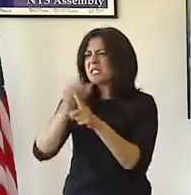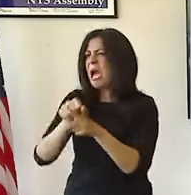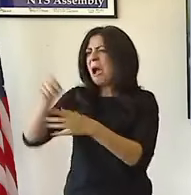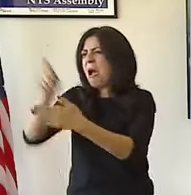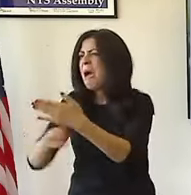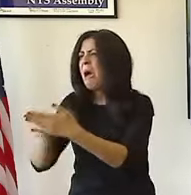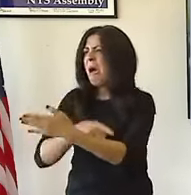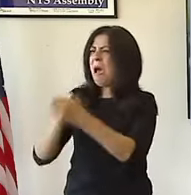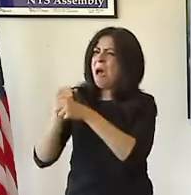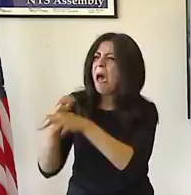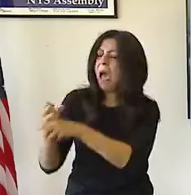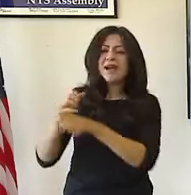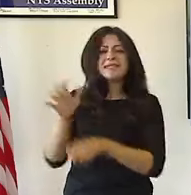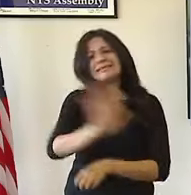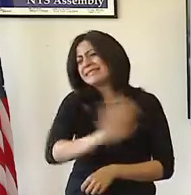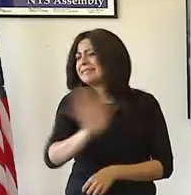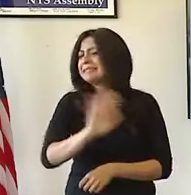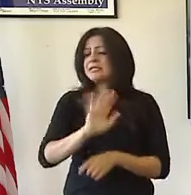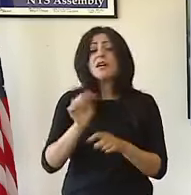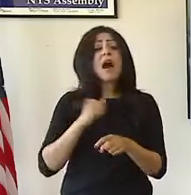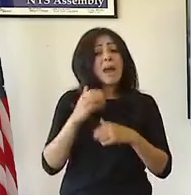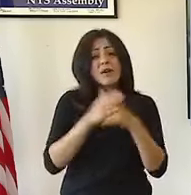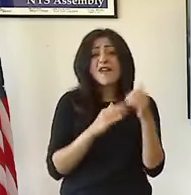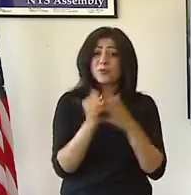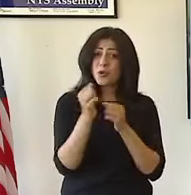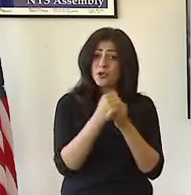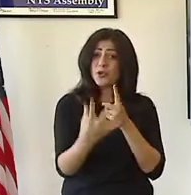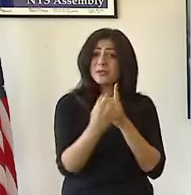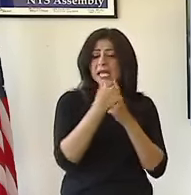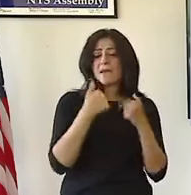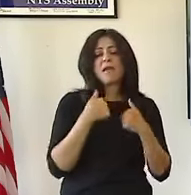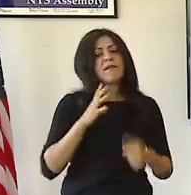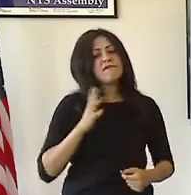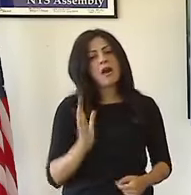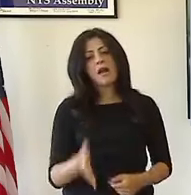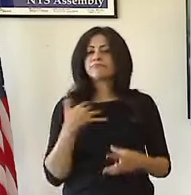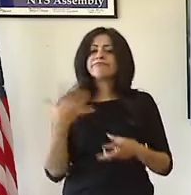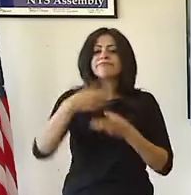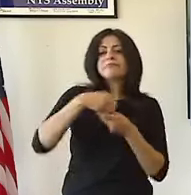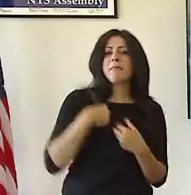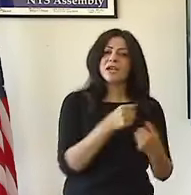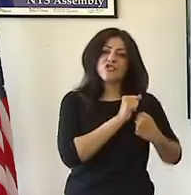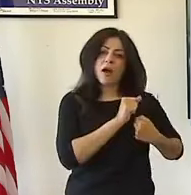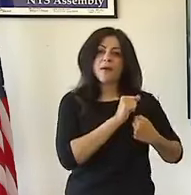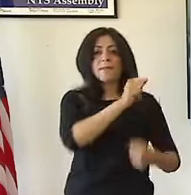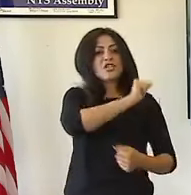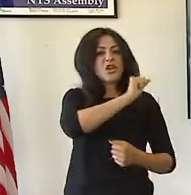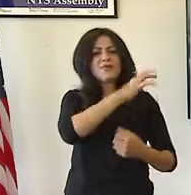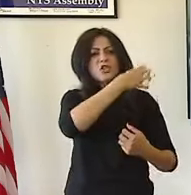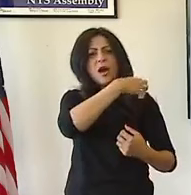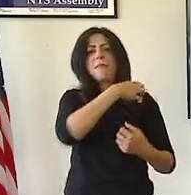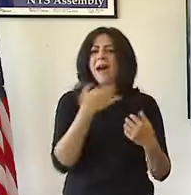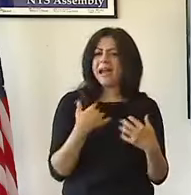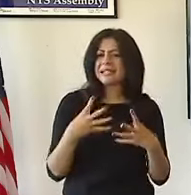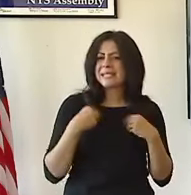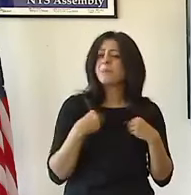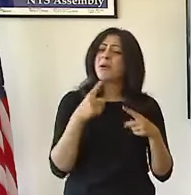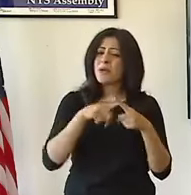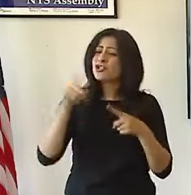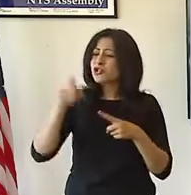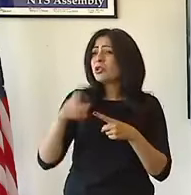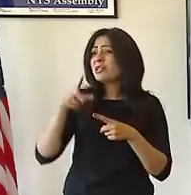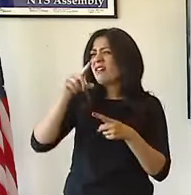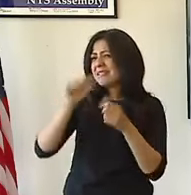I've said this before. I'm comfortable with you attacking me. That is my job to accept that. But I think that we should be kind about it. So